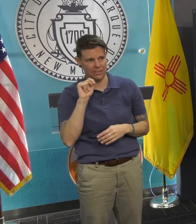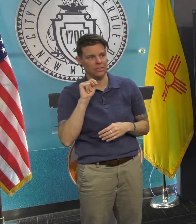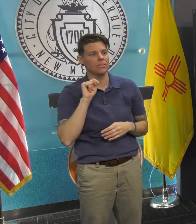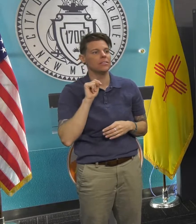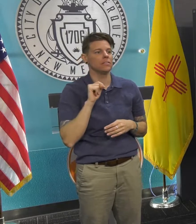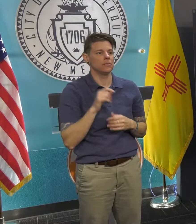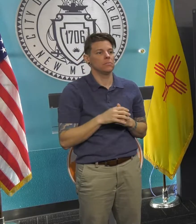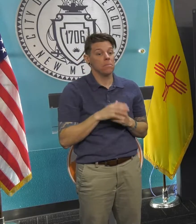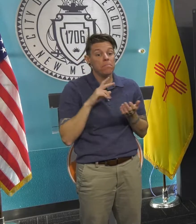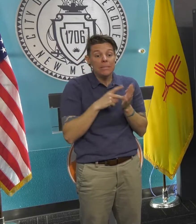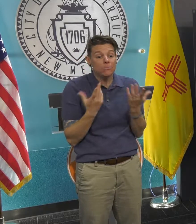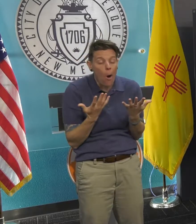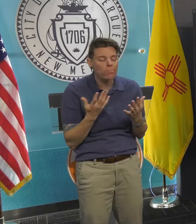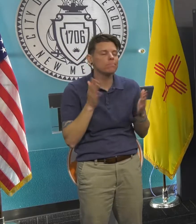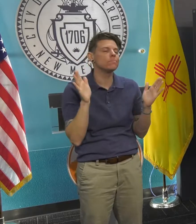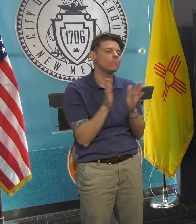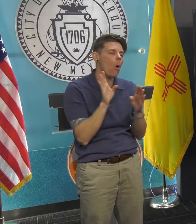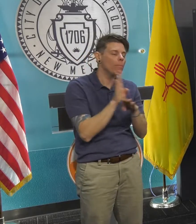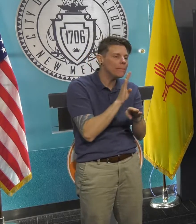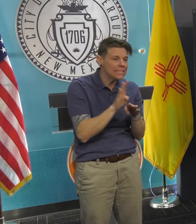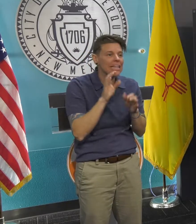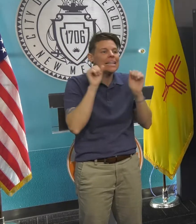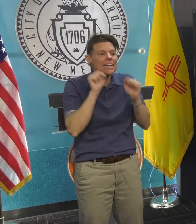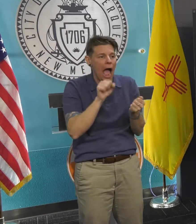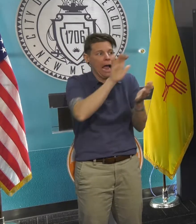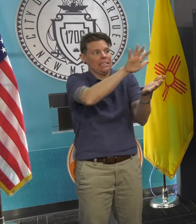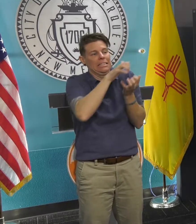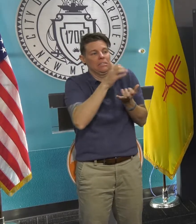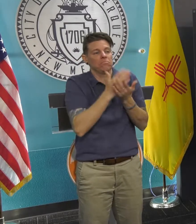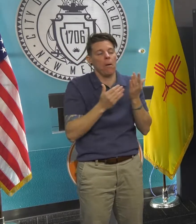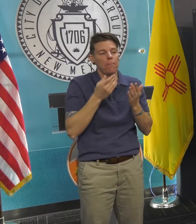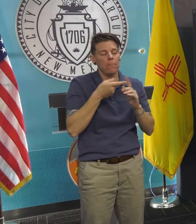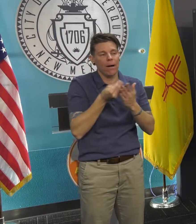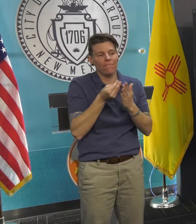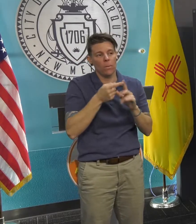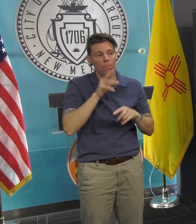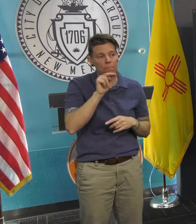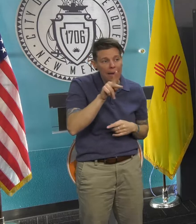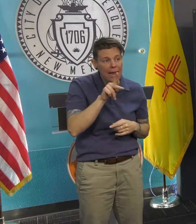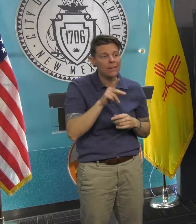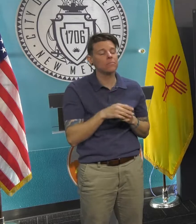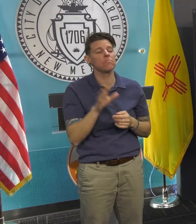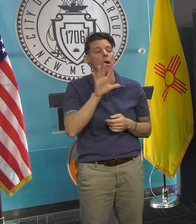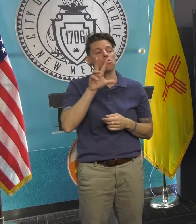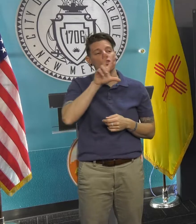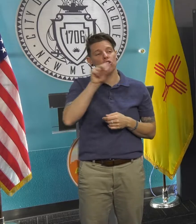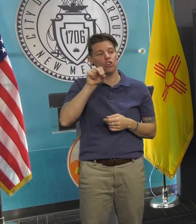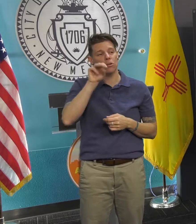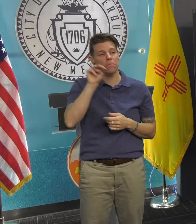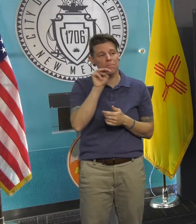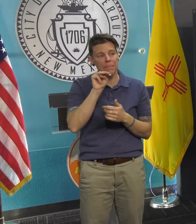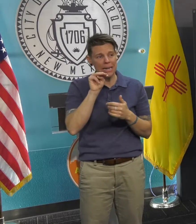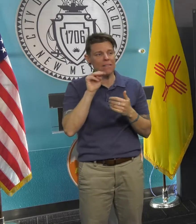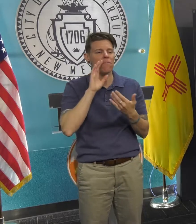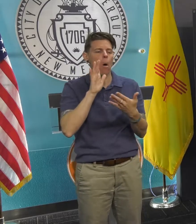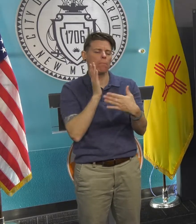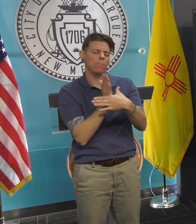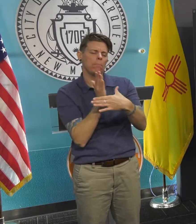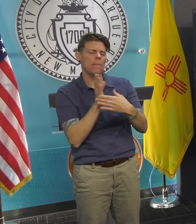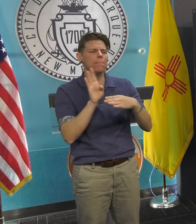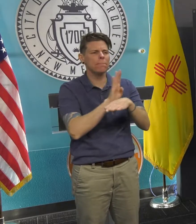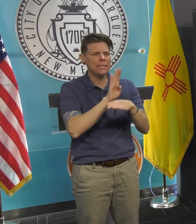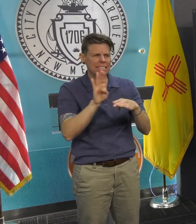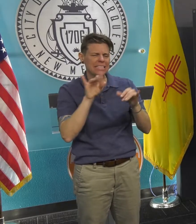unions, and $30 billion for medium-sized banks and credit unions. $50 billion additional funds